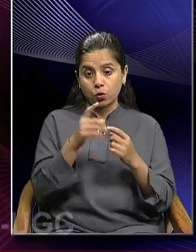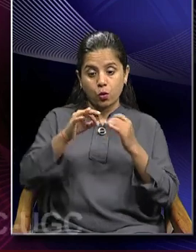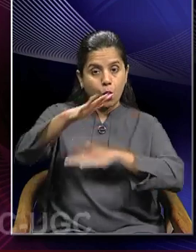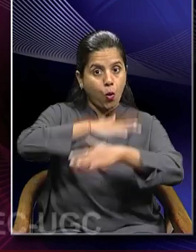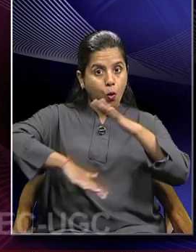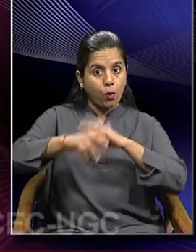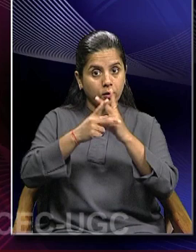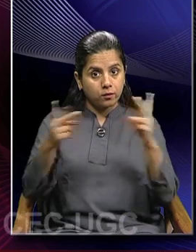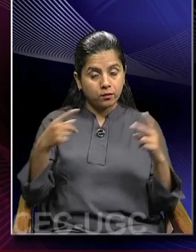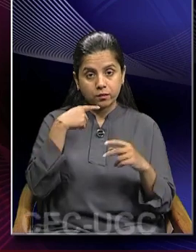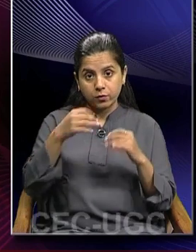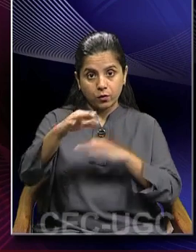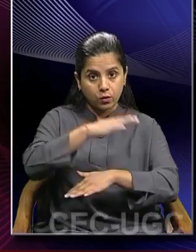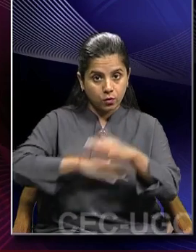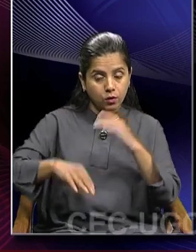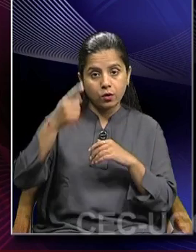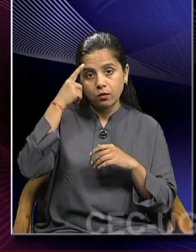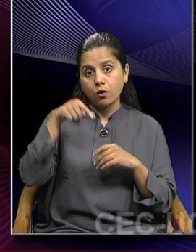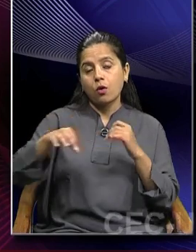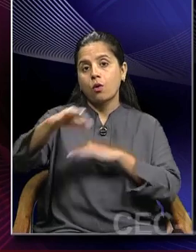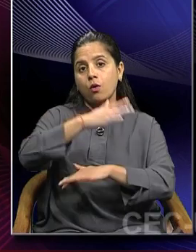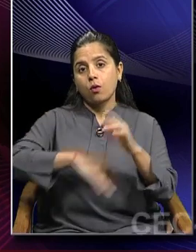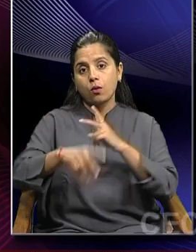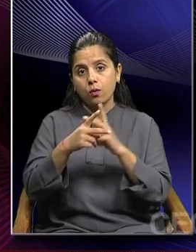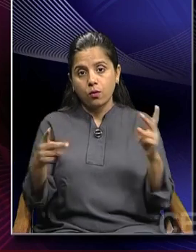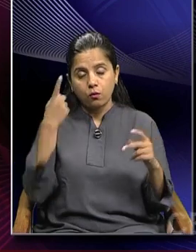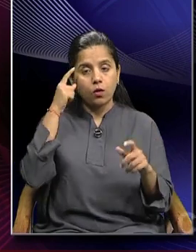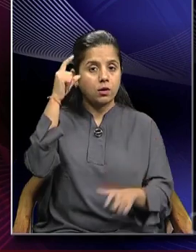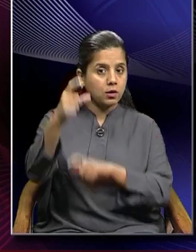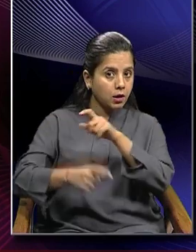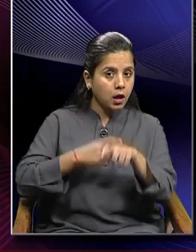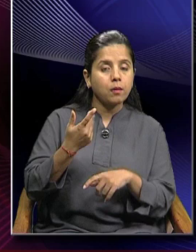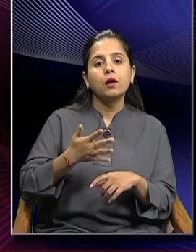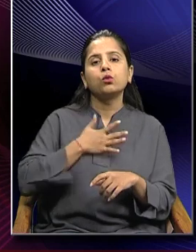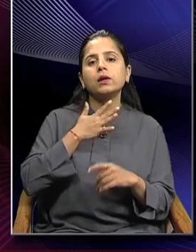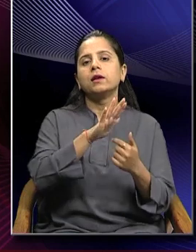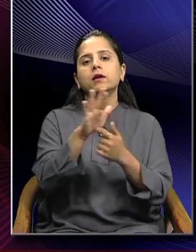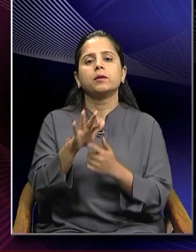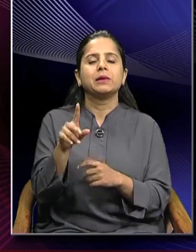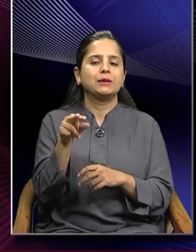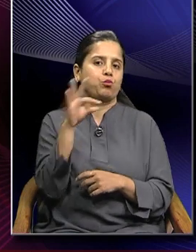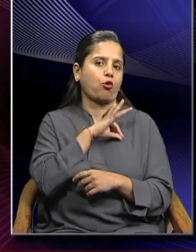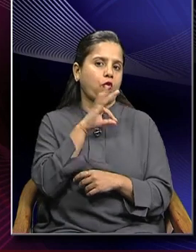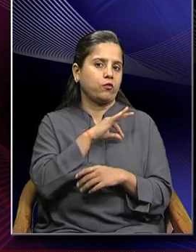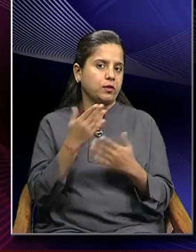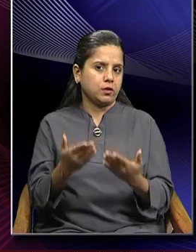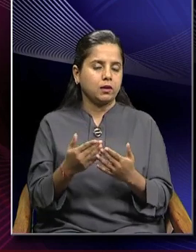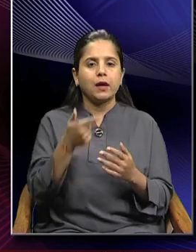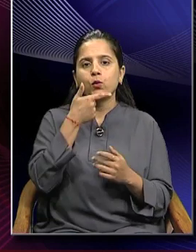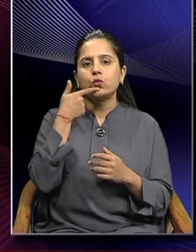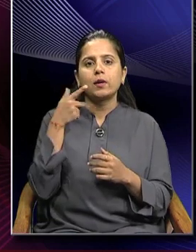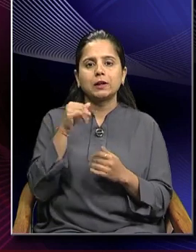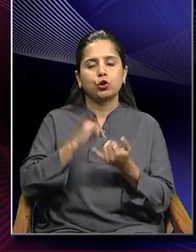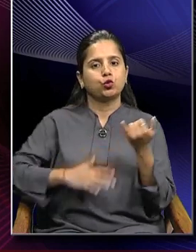organizations, for organizations or for companies, green represents profit, red represents